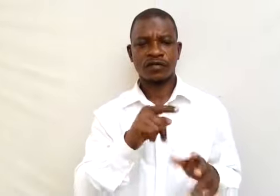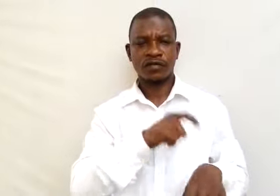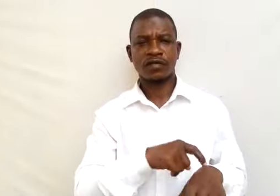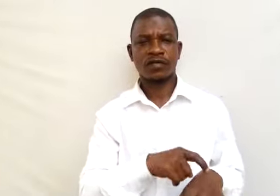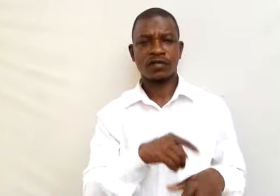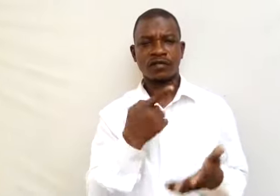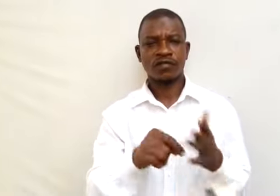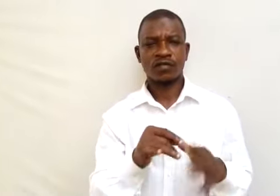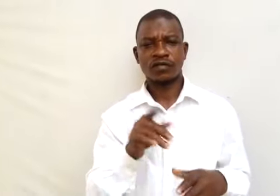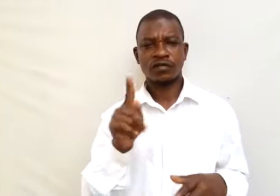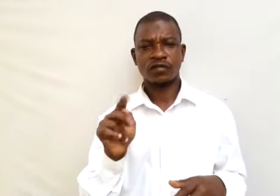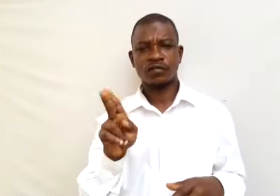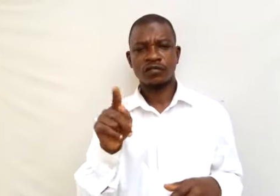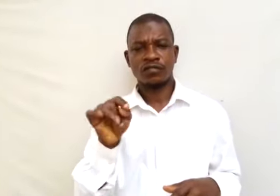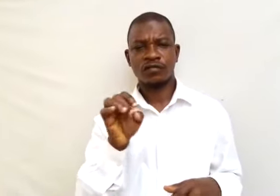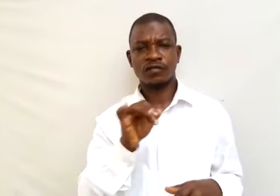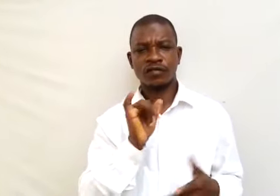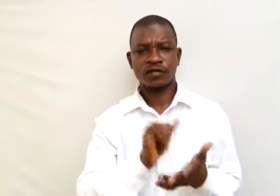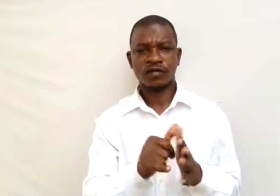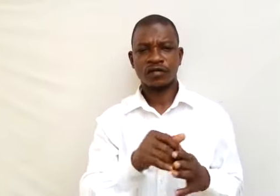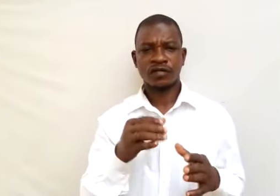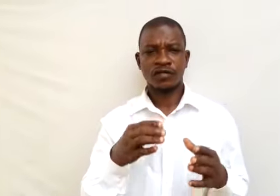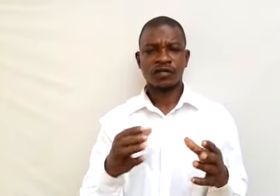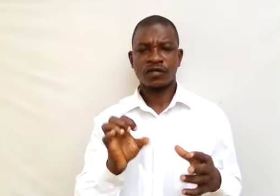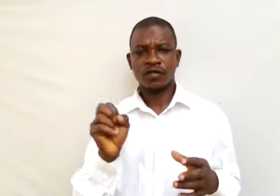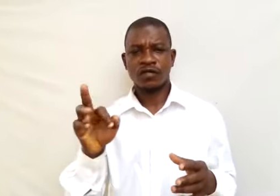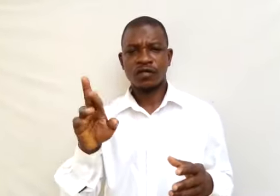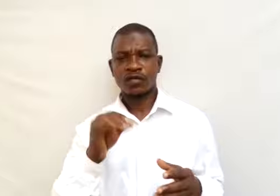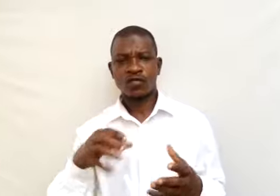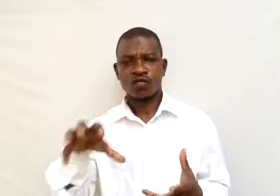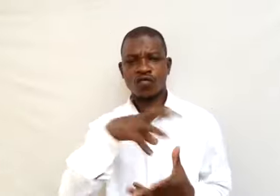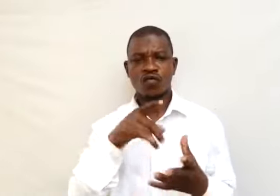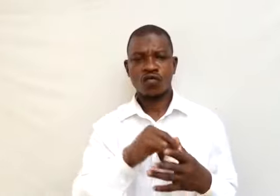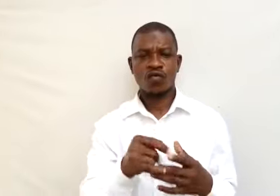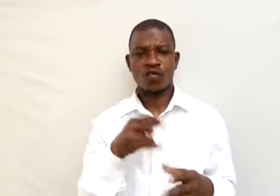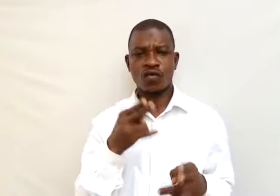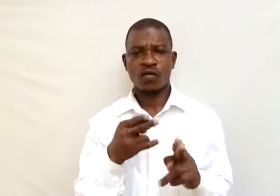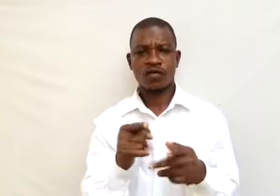What is turbidity? That is the cloudiness and haziness of the body of the water.